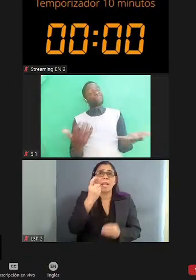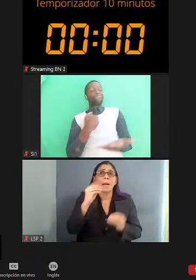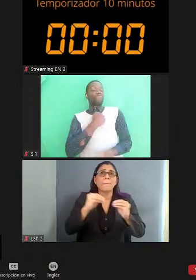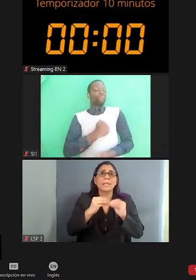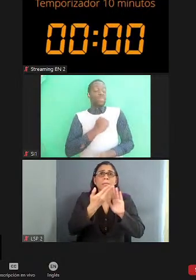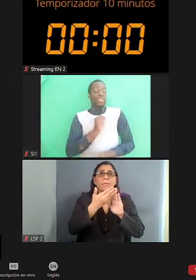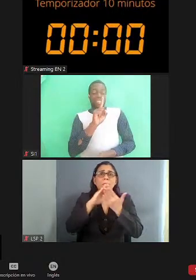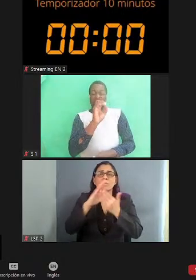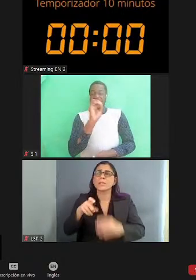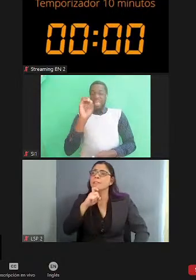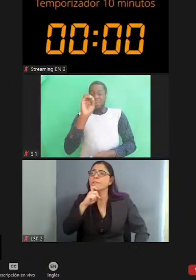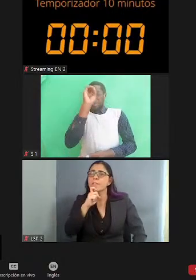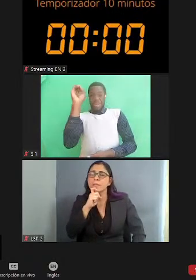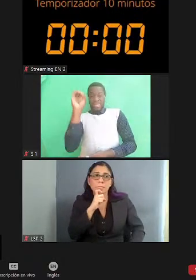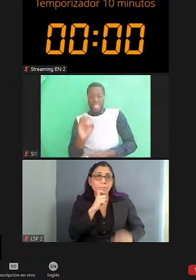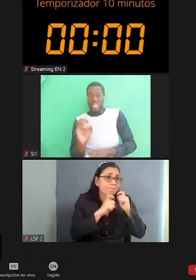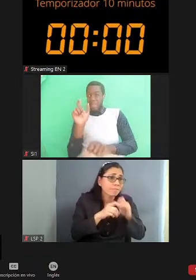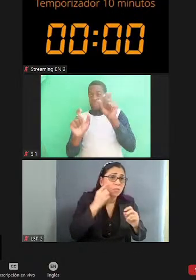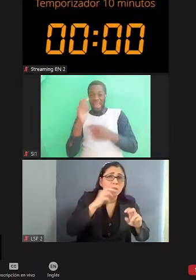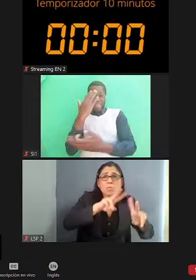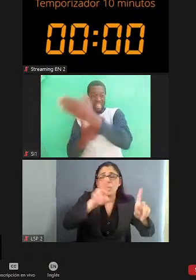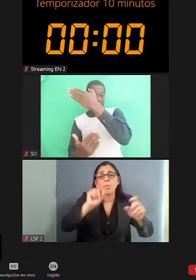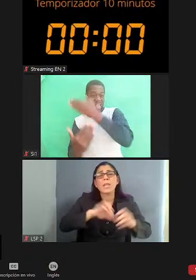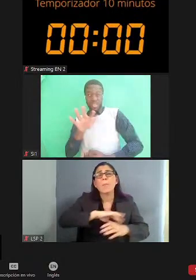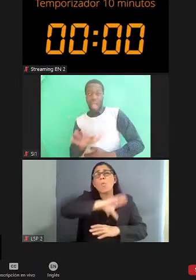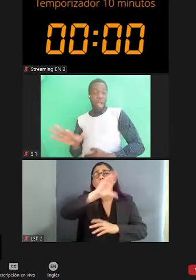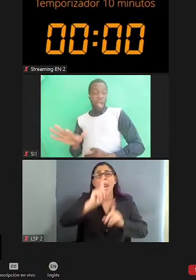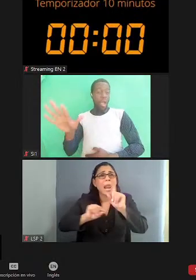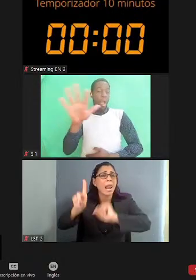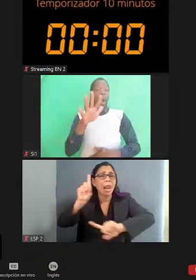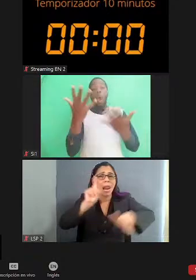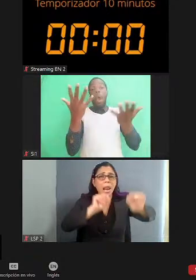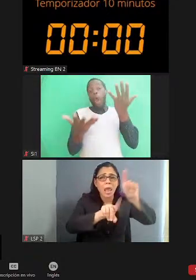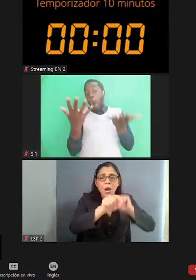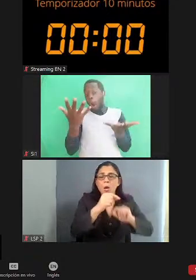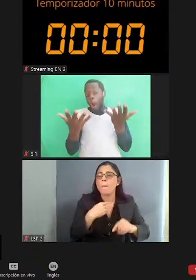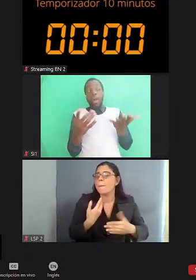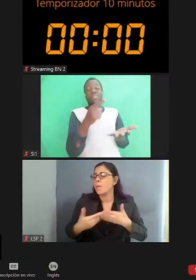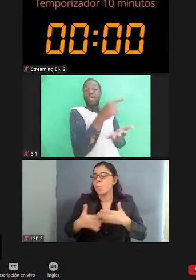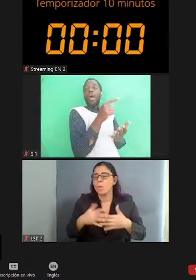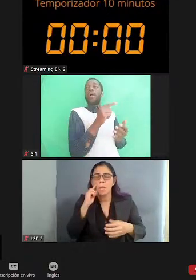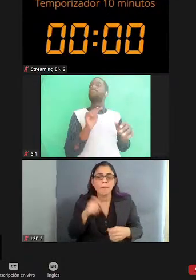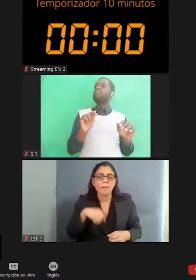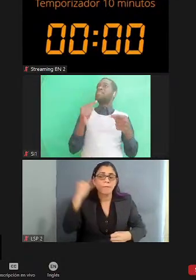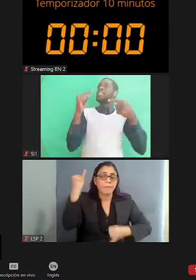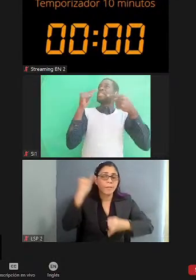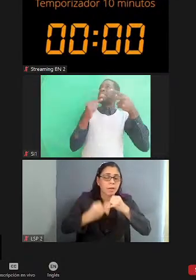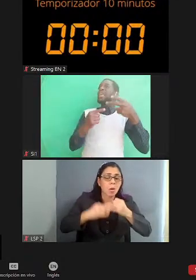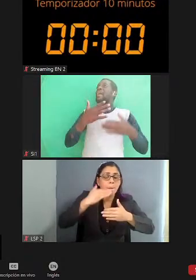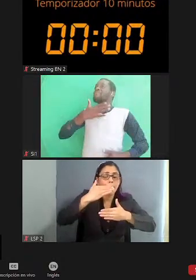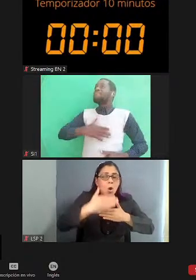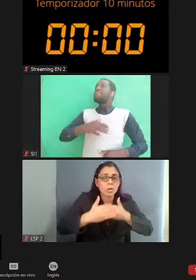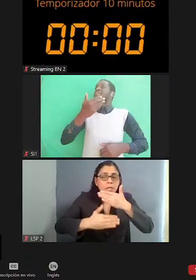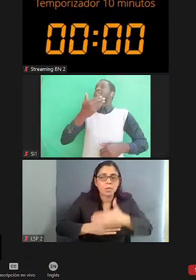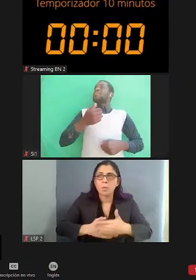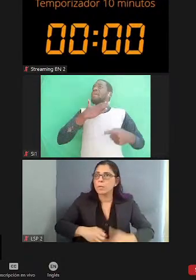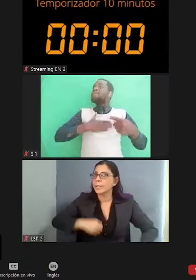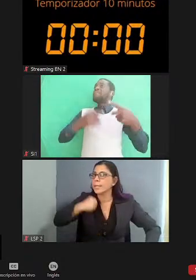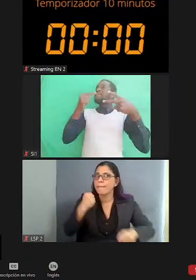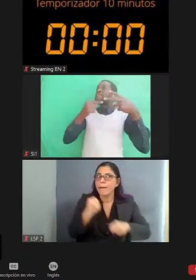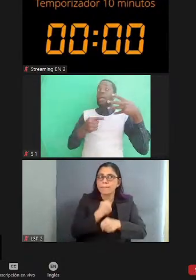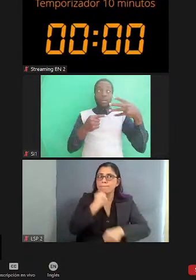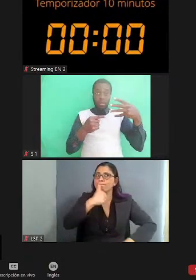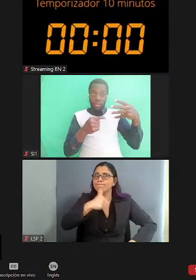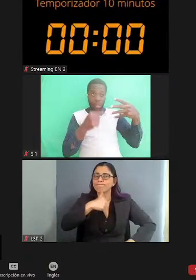reached 100 of the population with disabilities we might not have covered all of the expectations but finally this is a